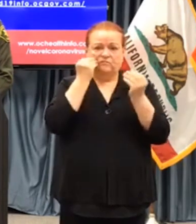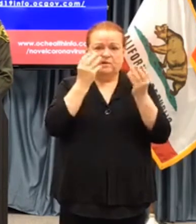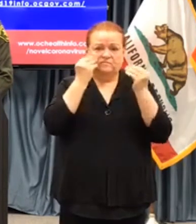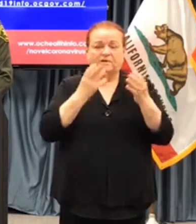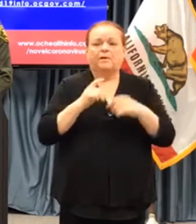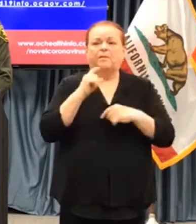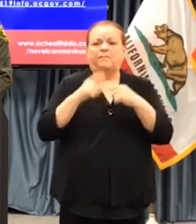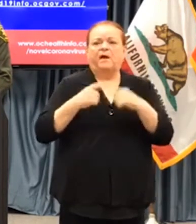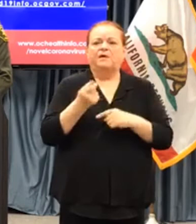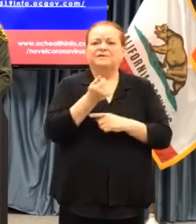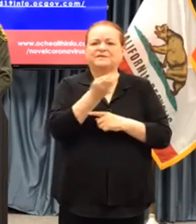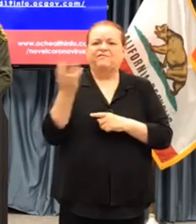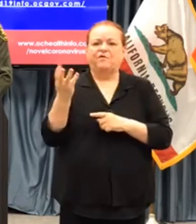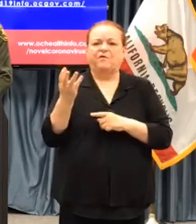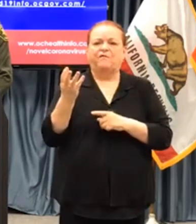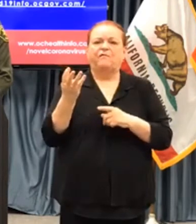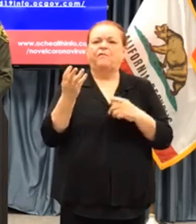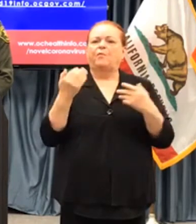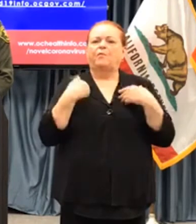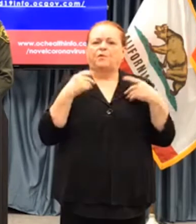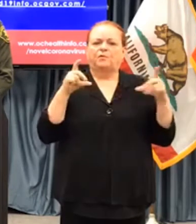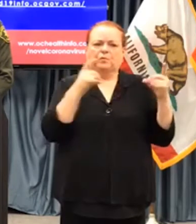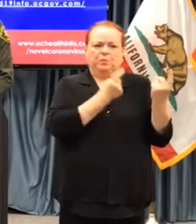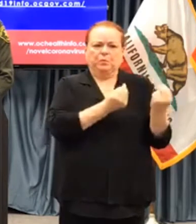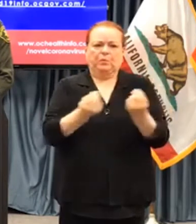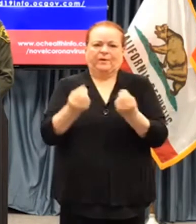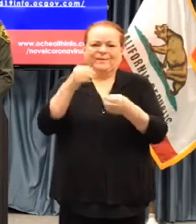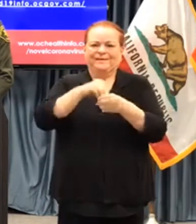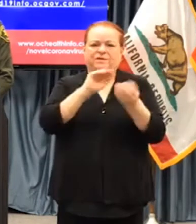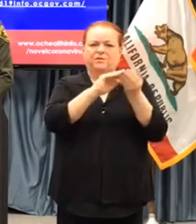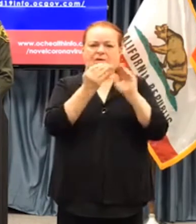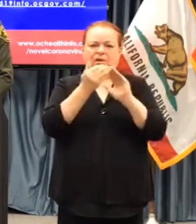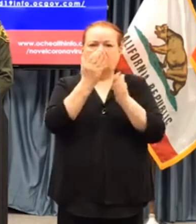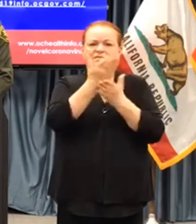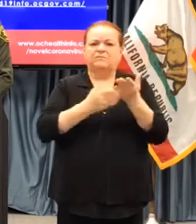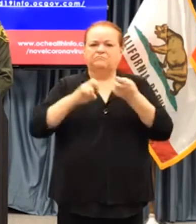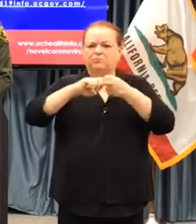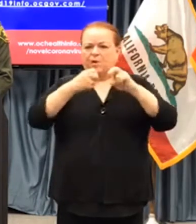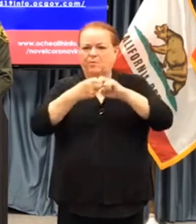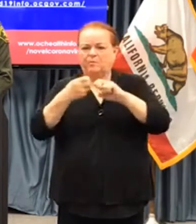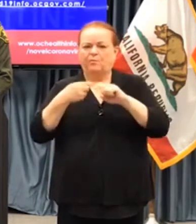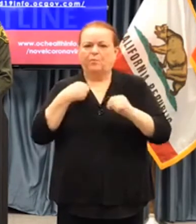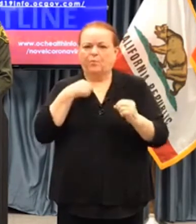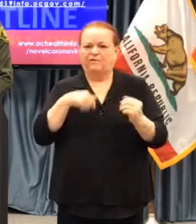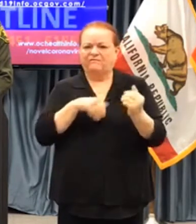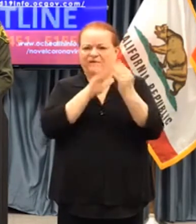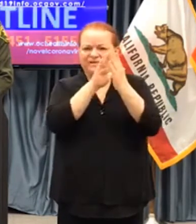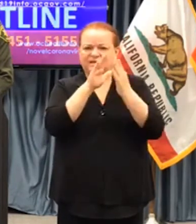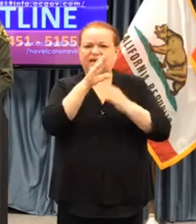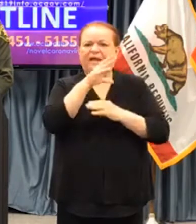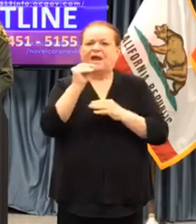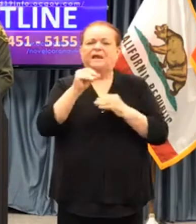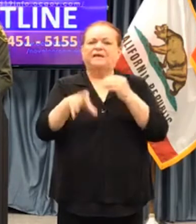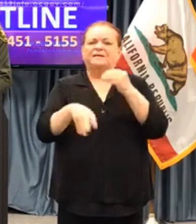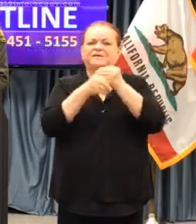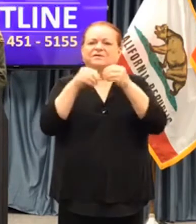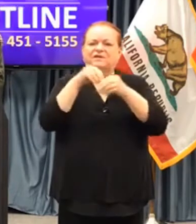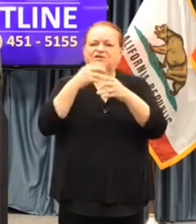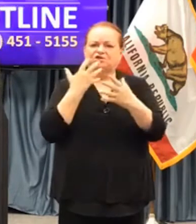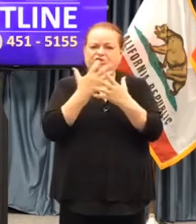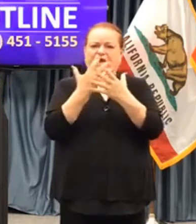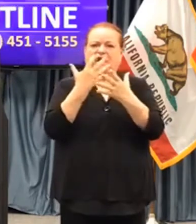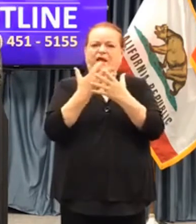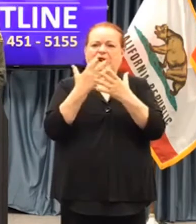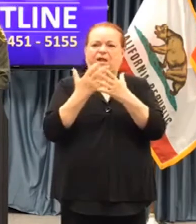several of the operations we have in the community, some of the issues we are facing, and update you on our jail operations. Currently in